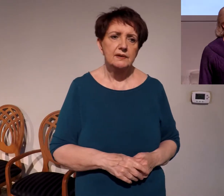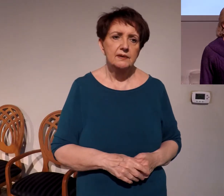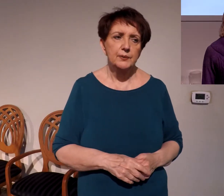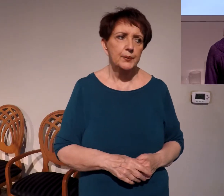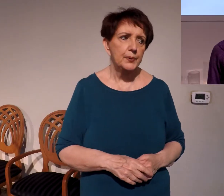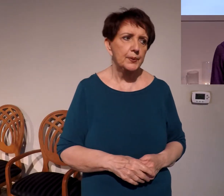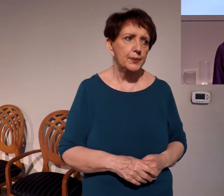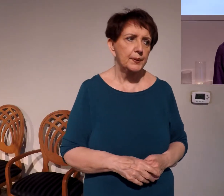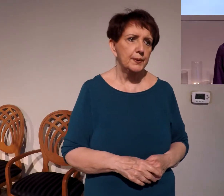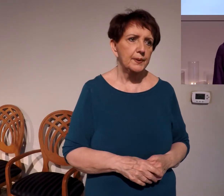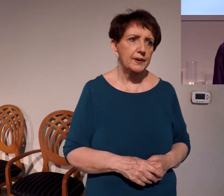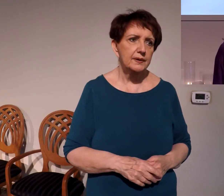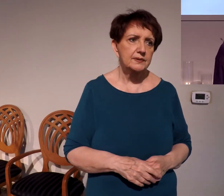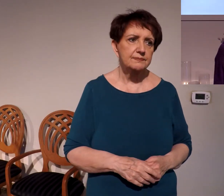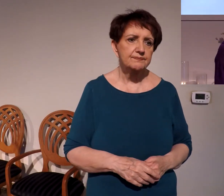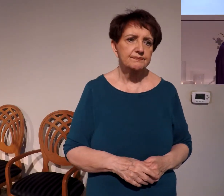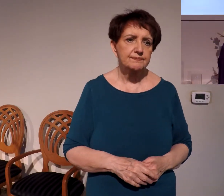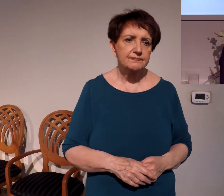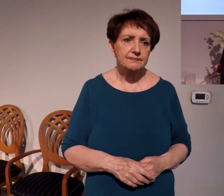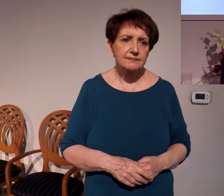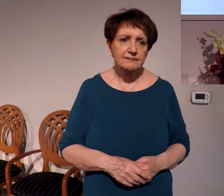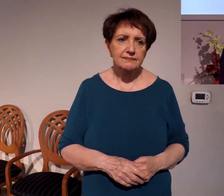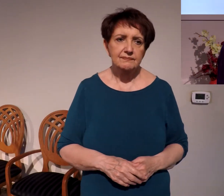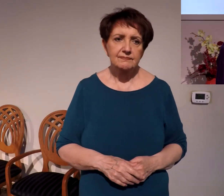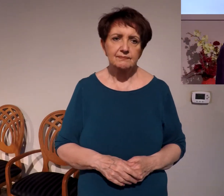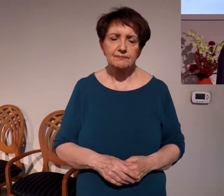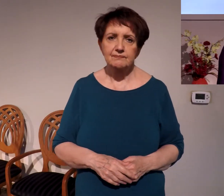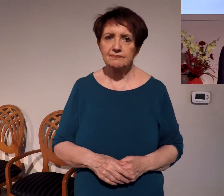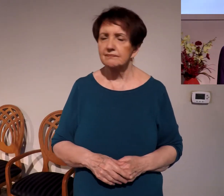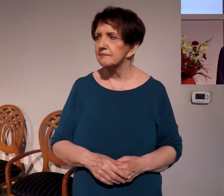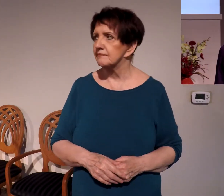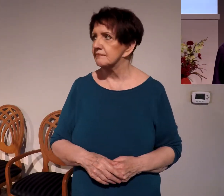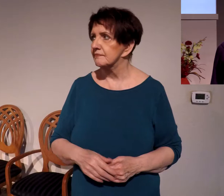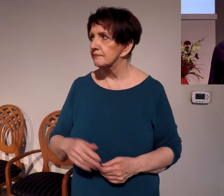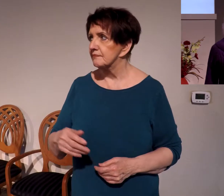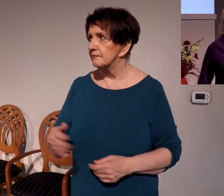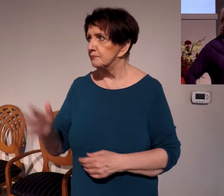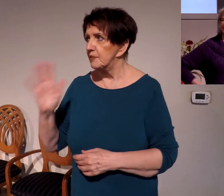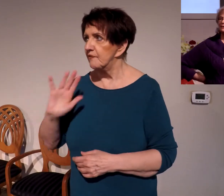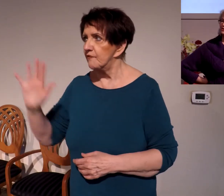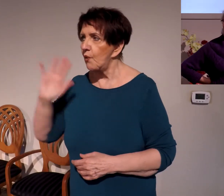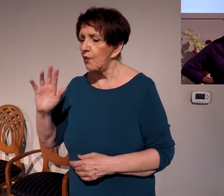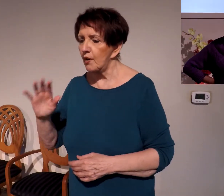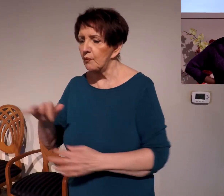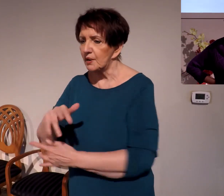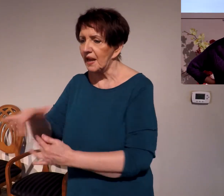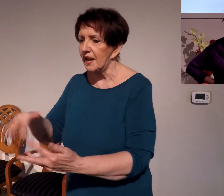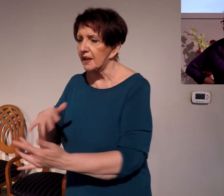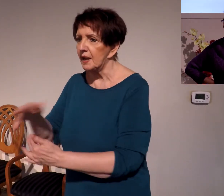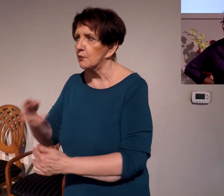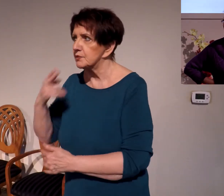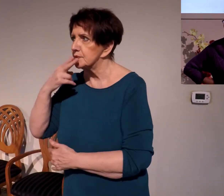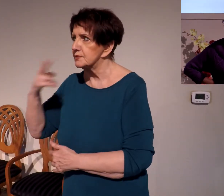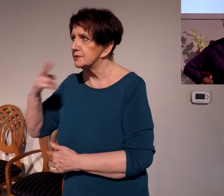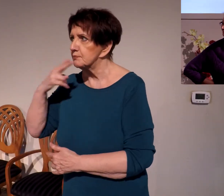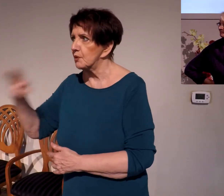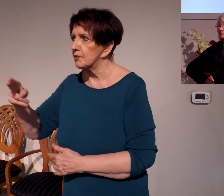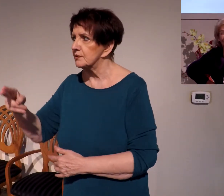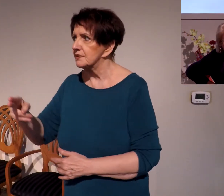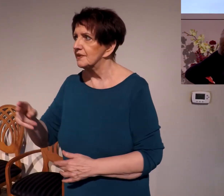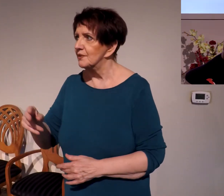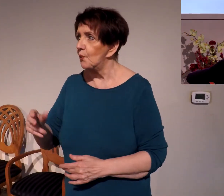It's so funny. I used to hang out with the smokers, and do you know why? Because every so often they'd go outside.